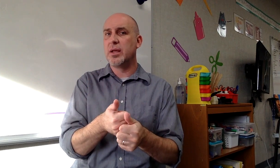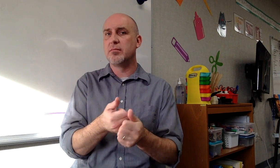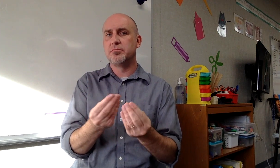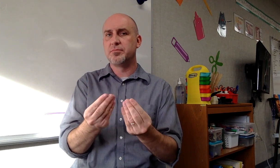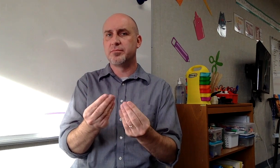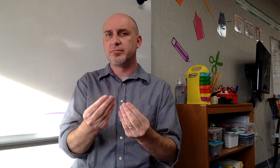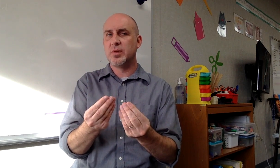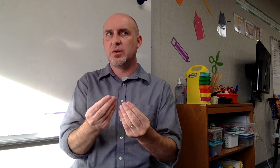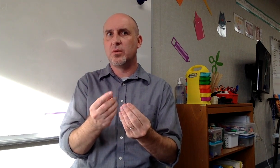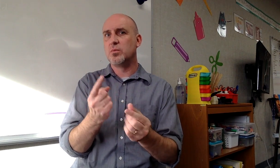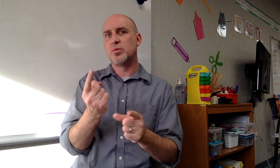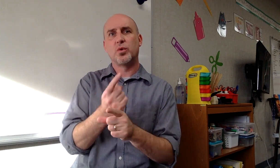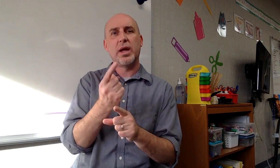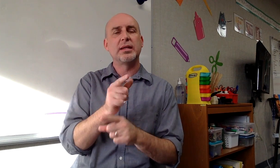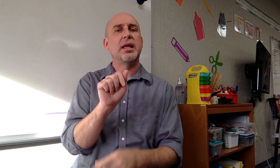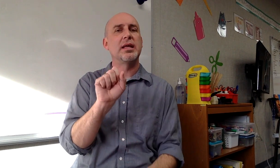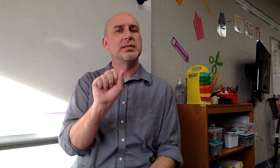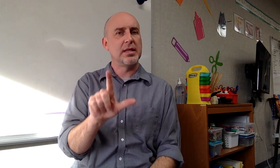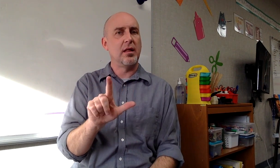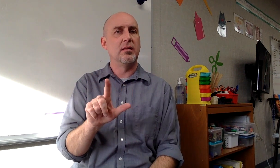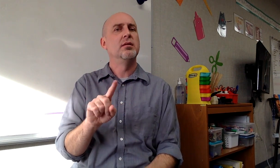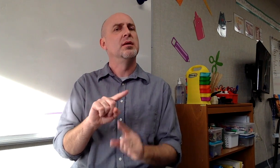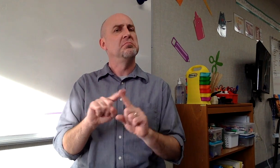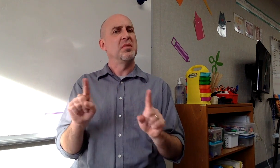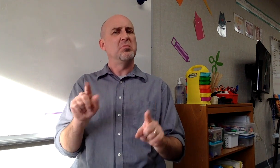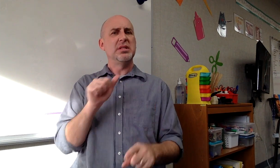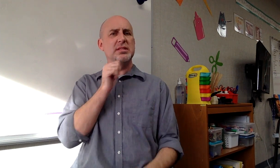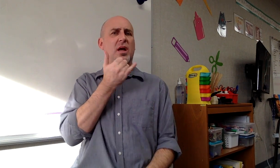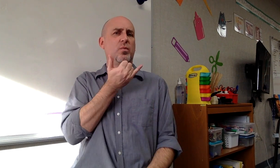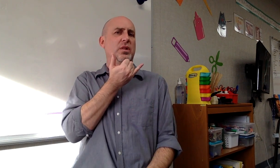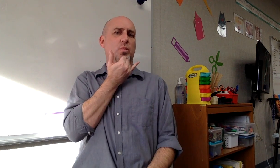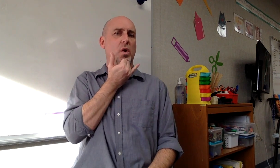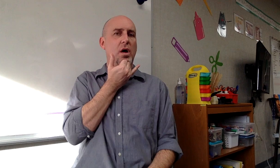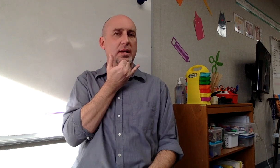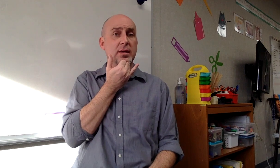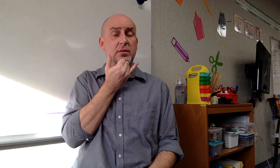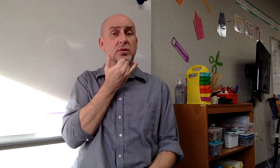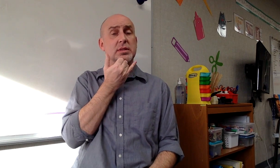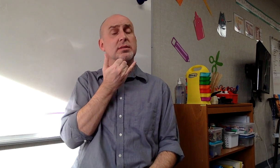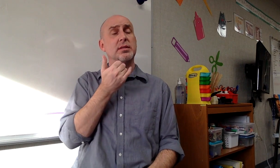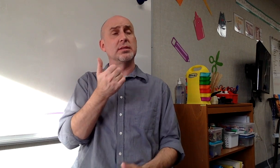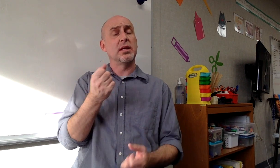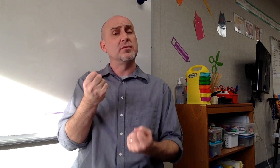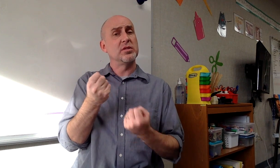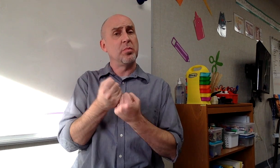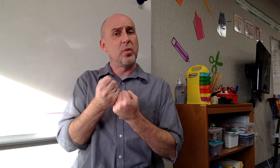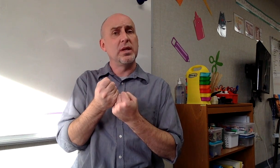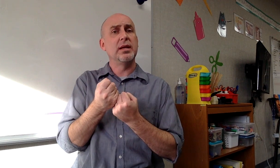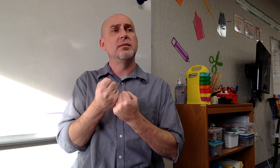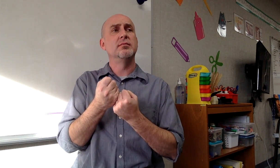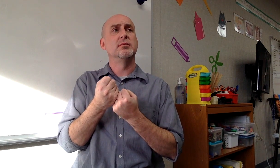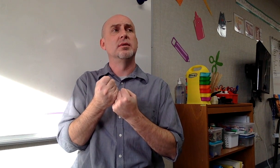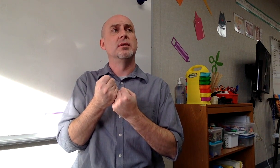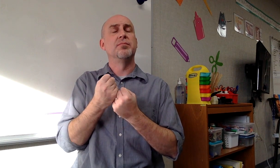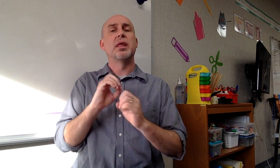following, correct ASL, but it's not really wrong either. It's kind of supporting